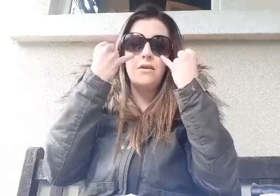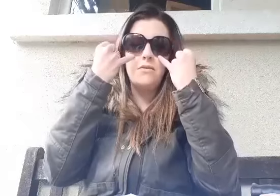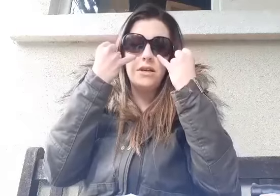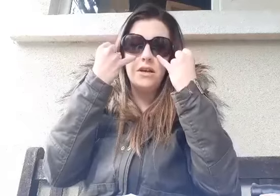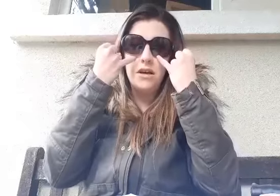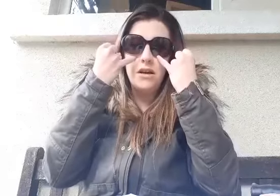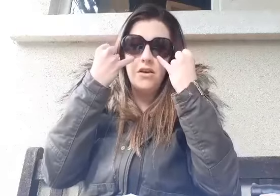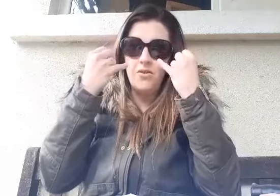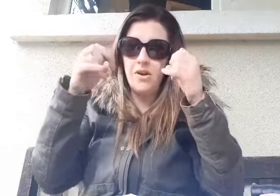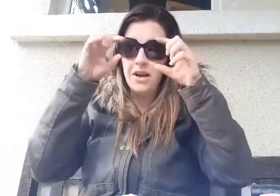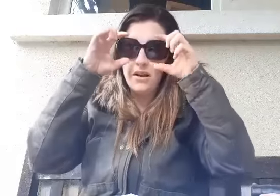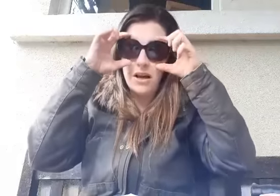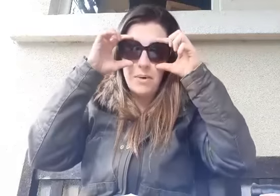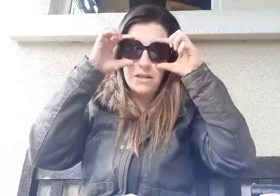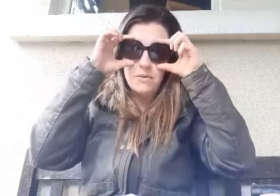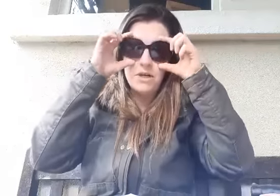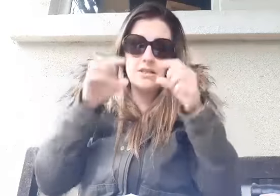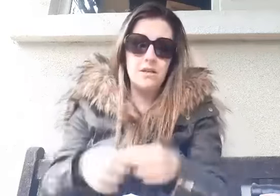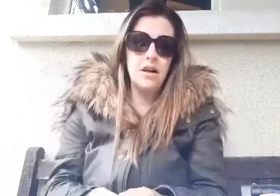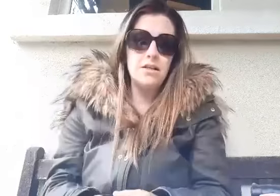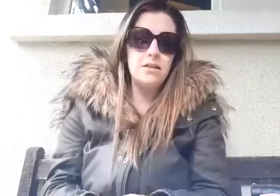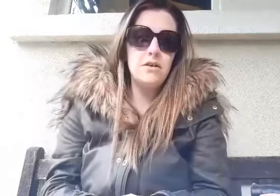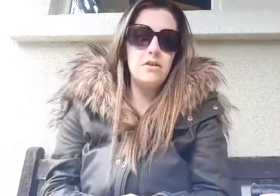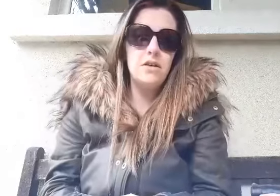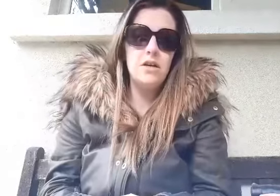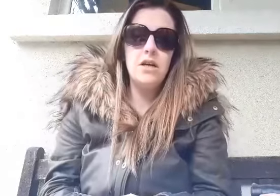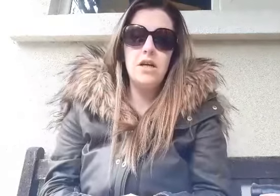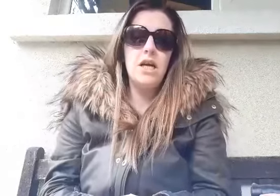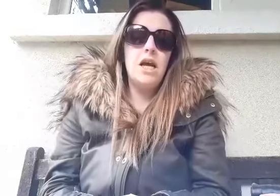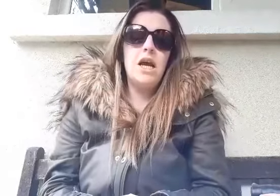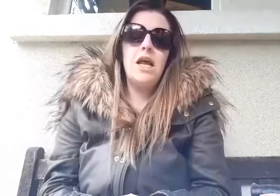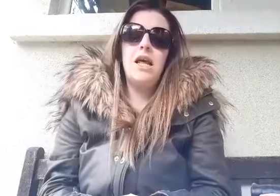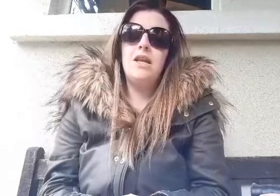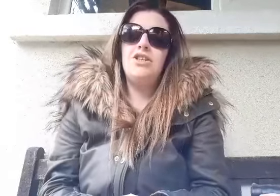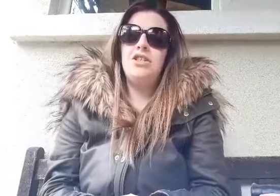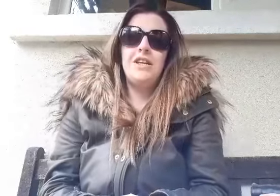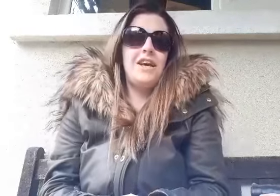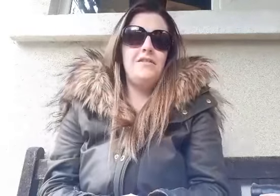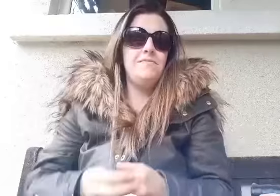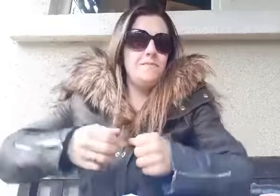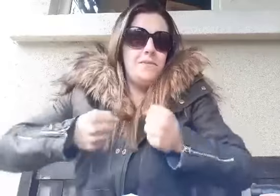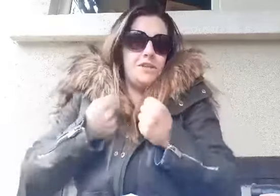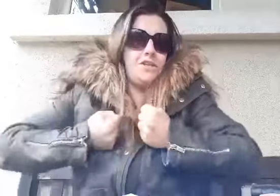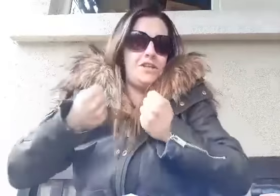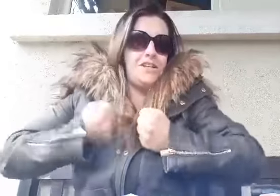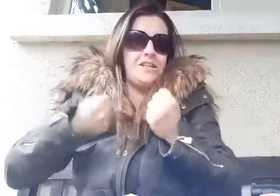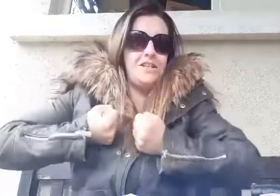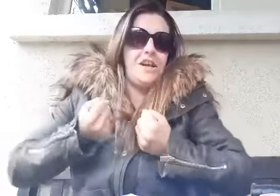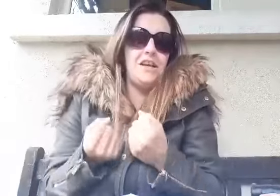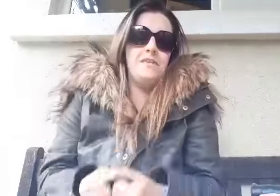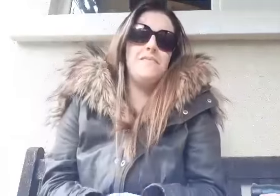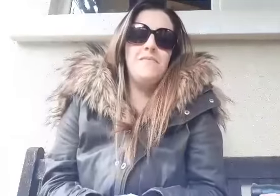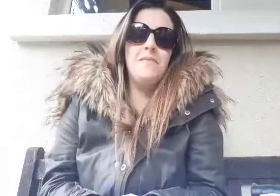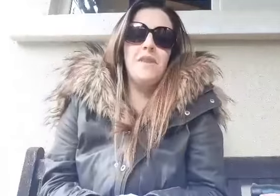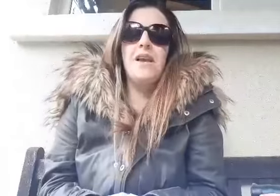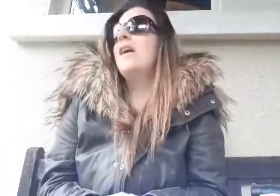round. Although I look like a panda with my sunglasses on. And then a chicken, chicken.